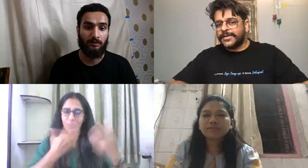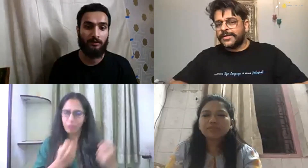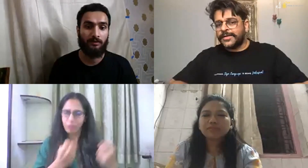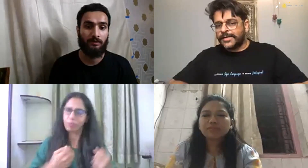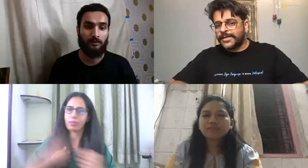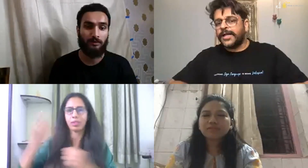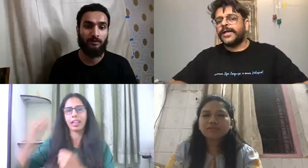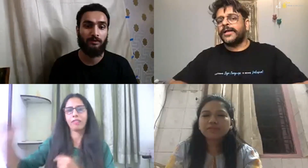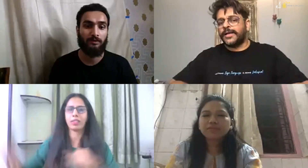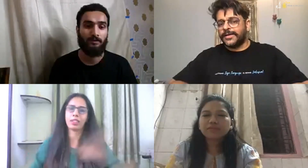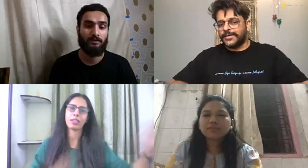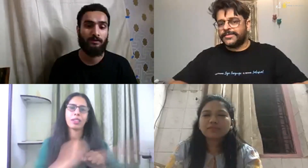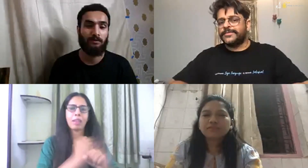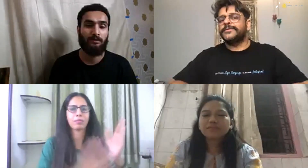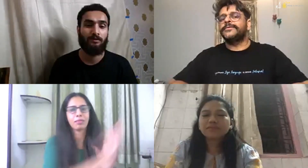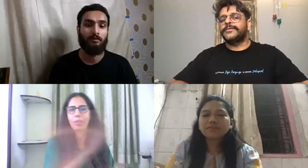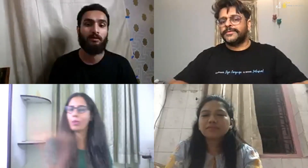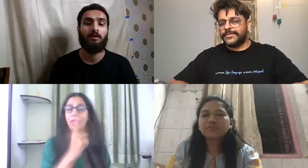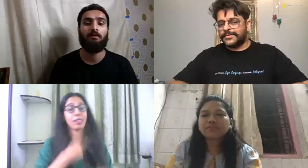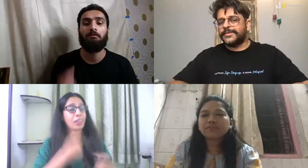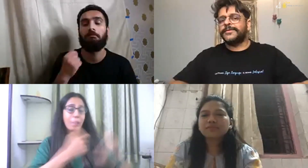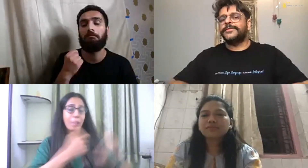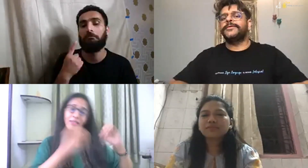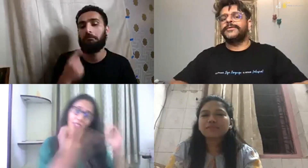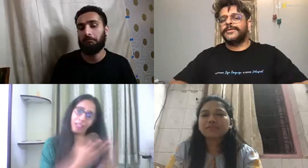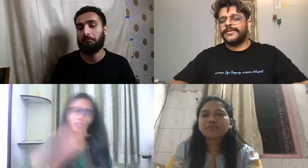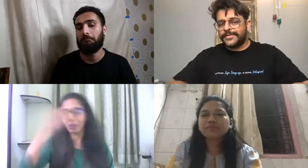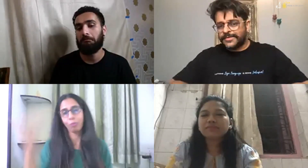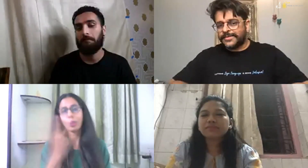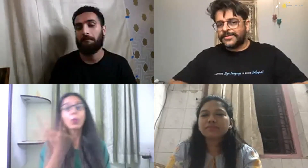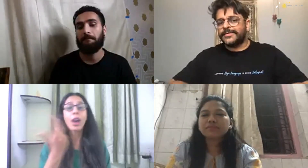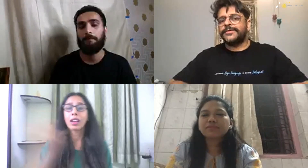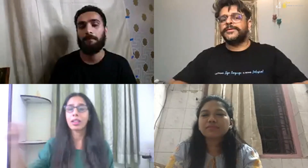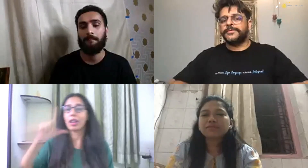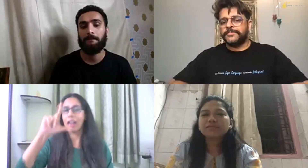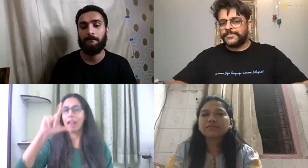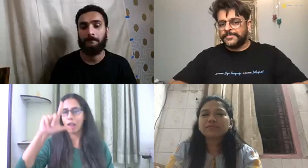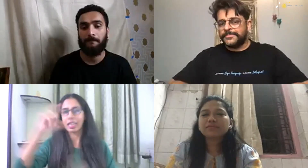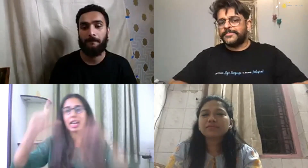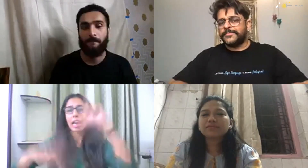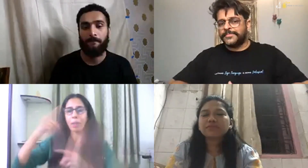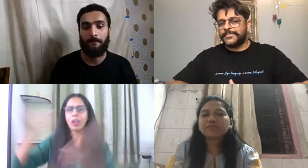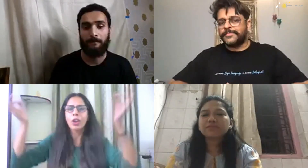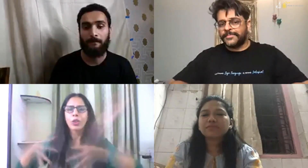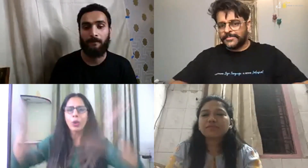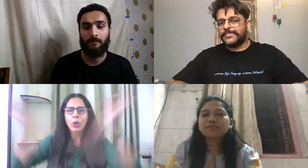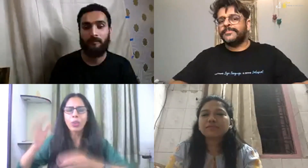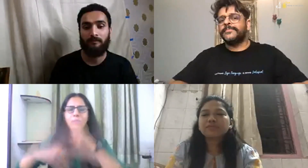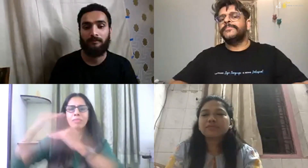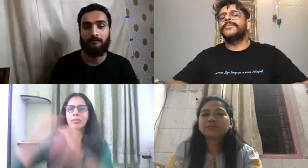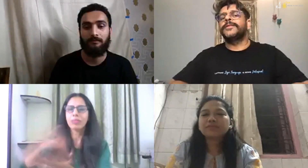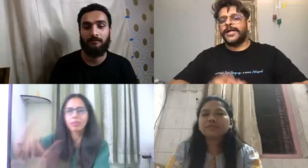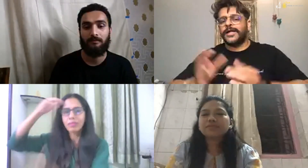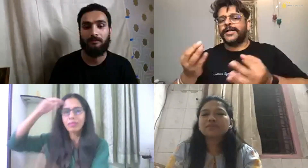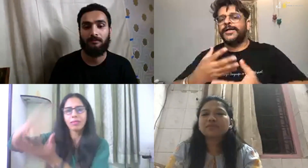from 10 to 8 from in my office. So if I will get a call from the client, I will take a leave from my office. So the